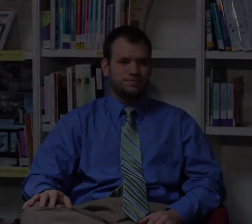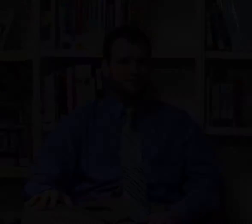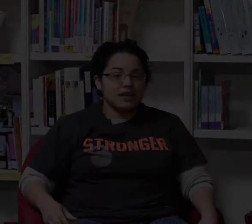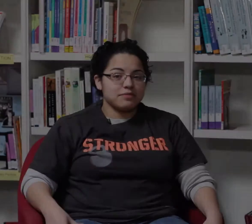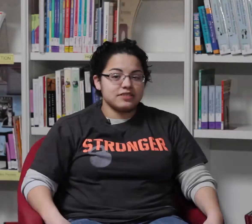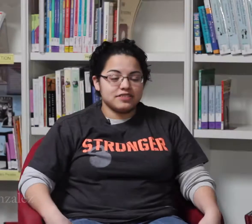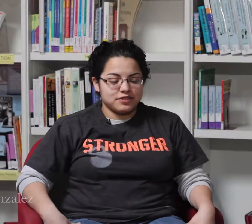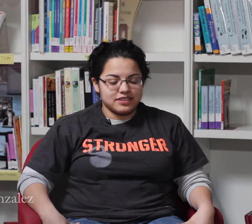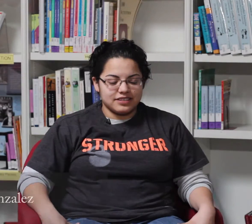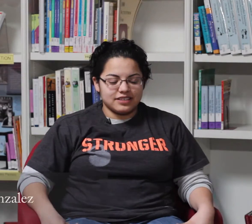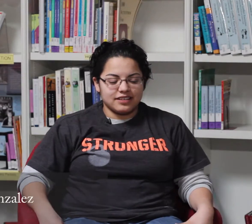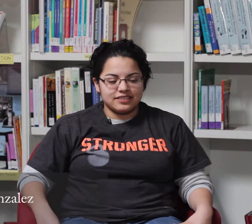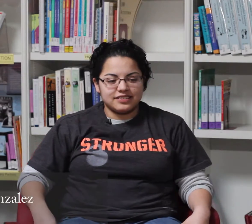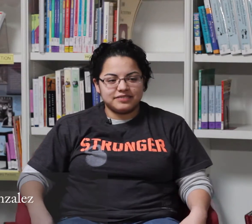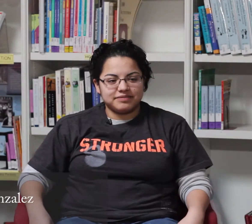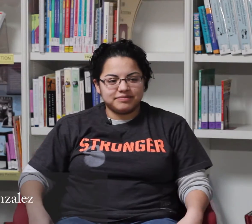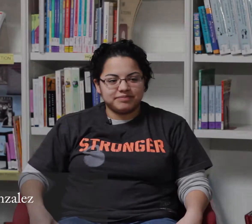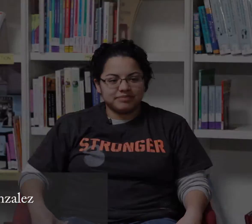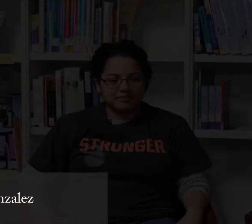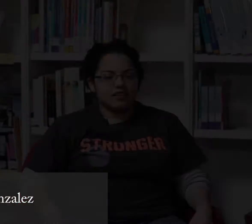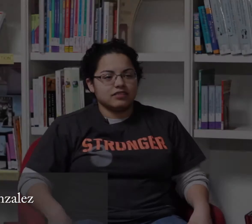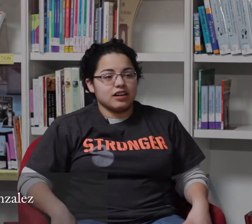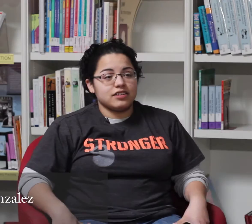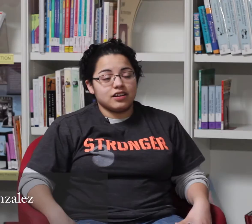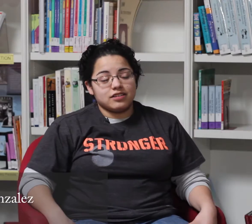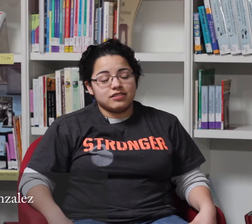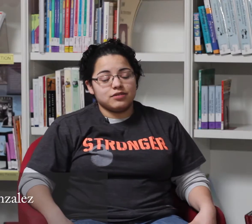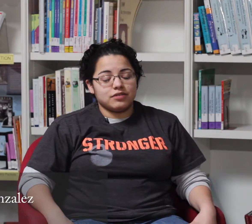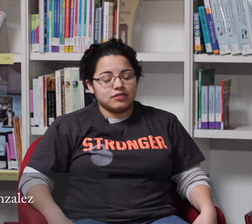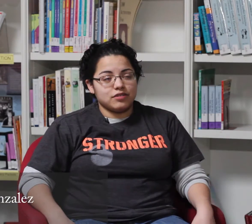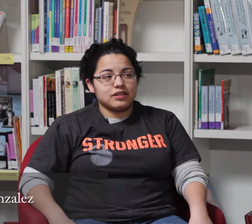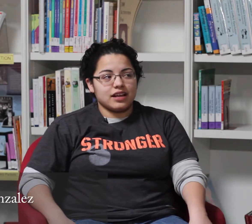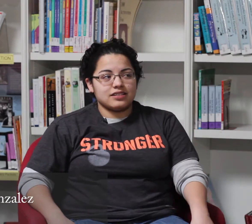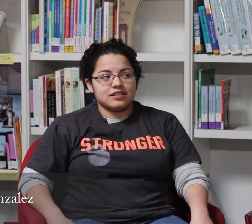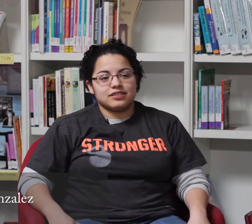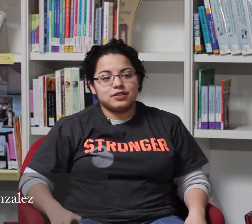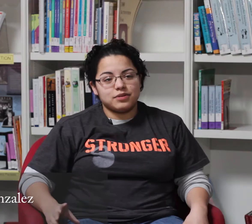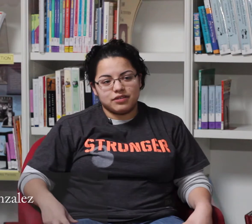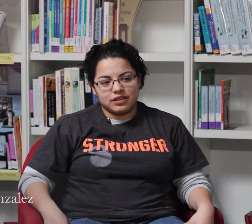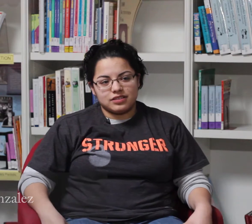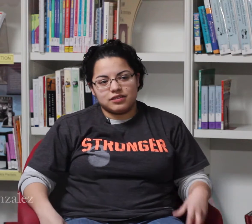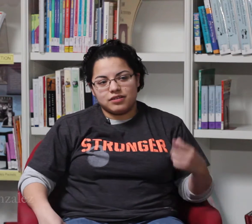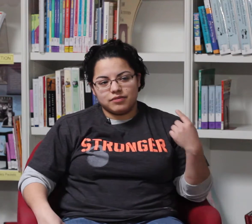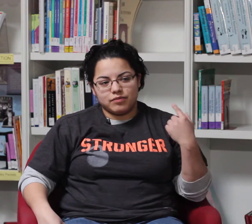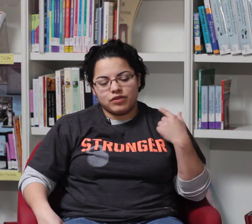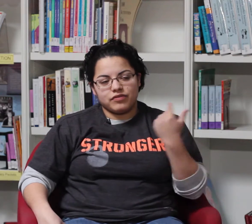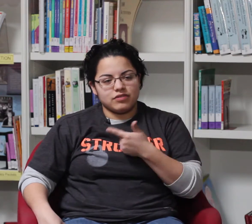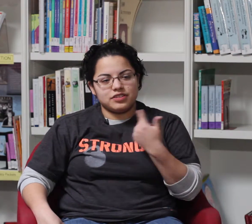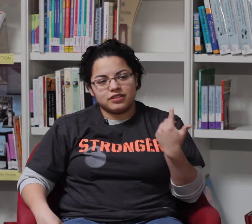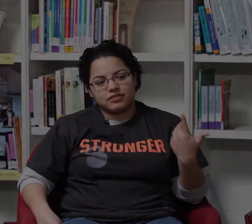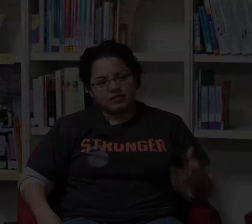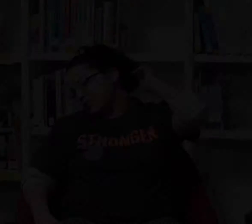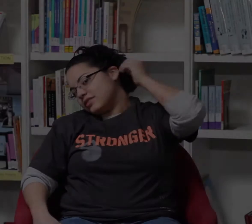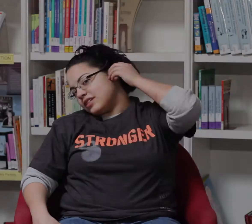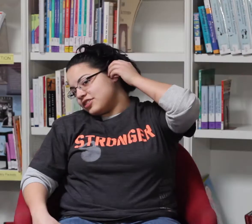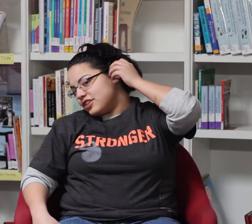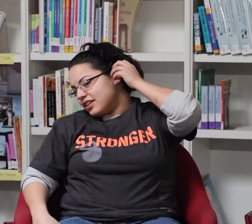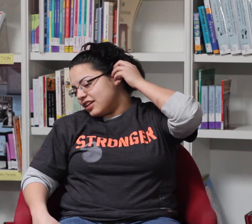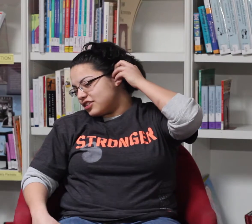My name is Julia Gonzalez. I utilize 2 hearing aids and 1 for each ear. That you can actually